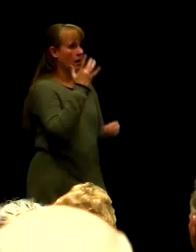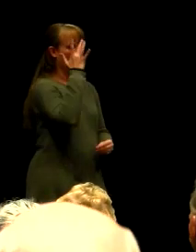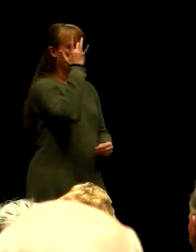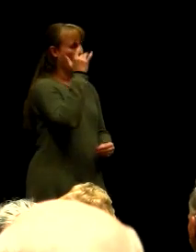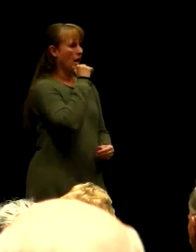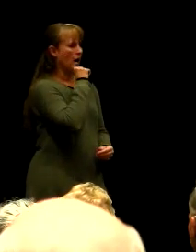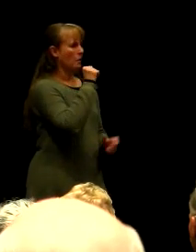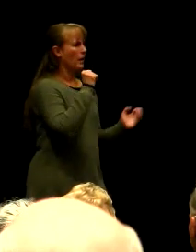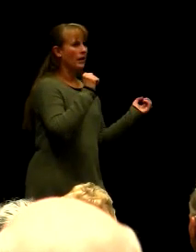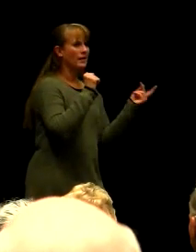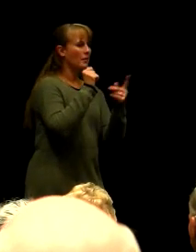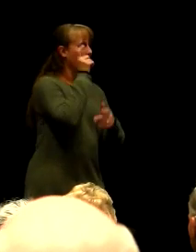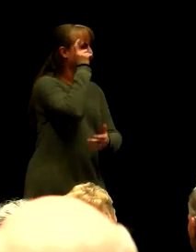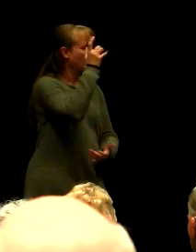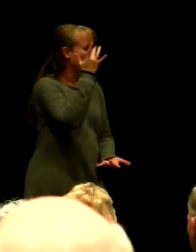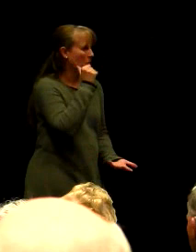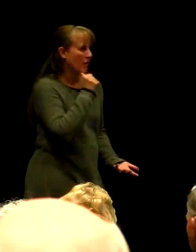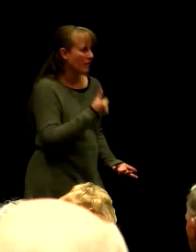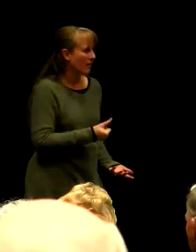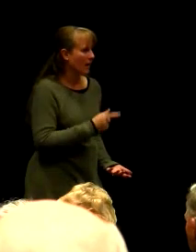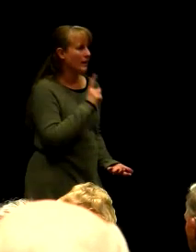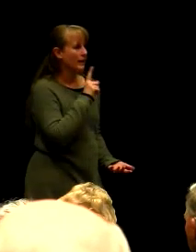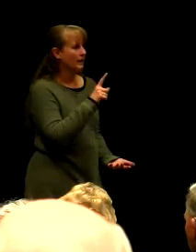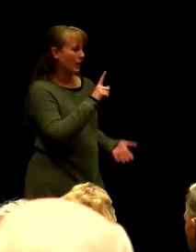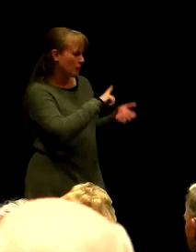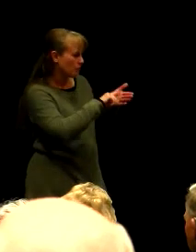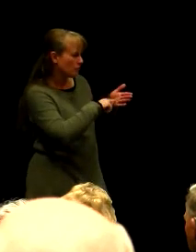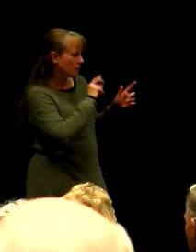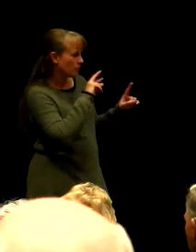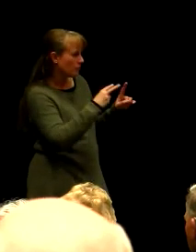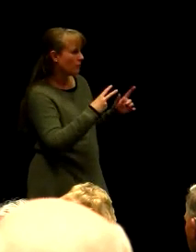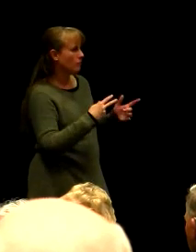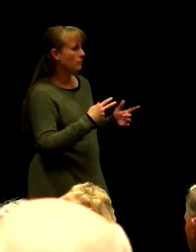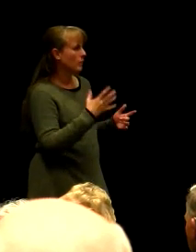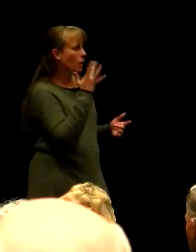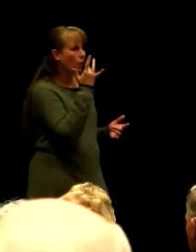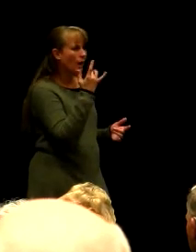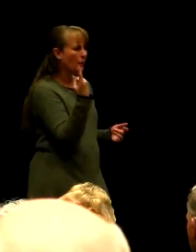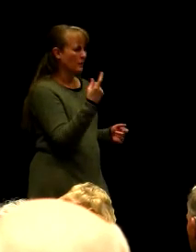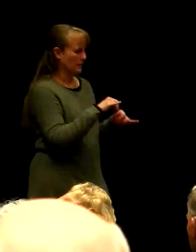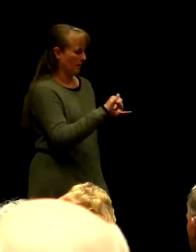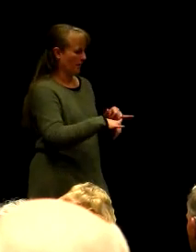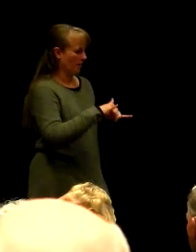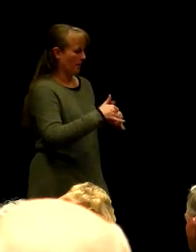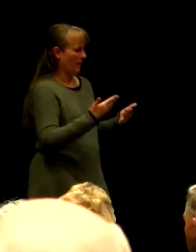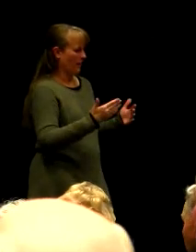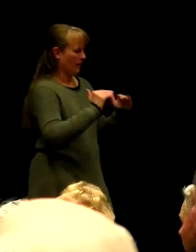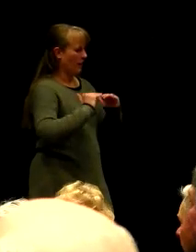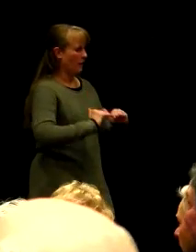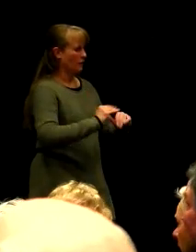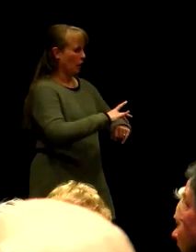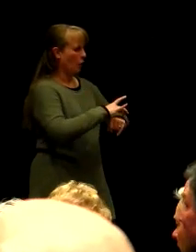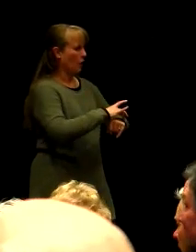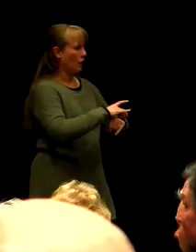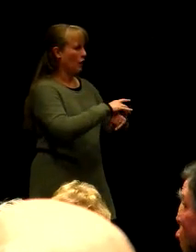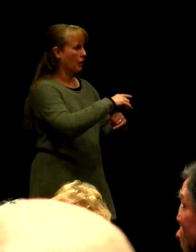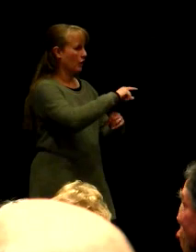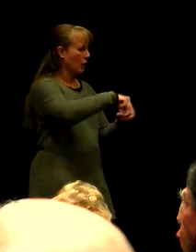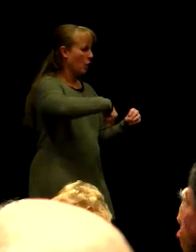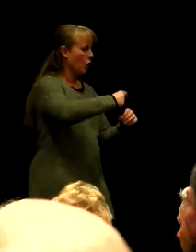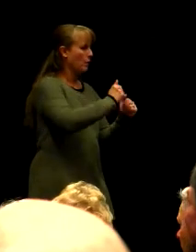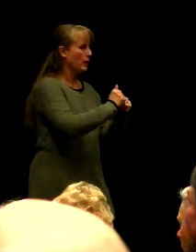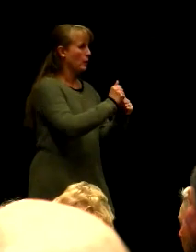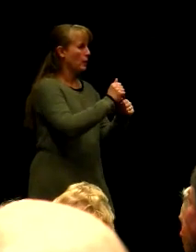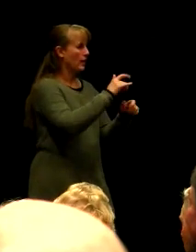aren't we going back to the moon, you know, in a very critical kind of perspective. Why are we just remaining in low Earth orbit with the space